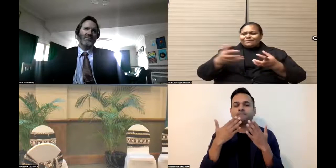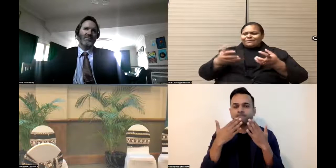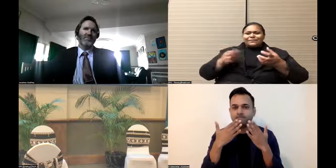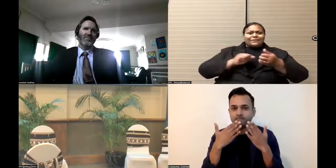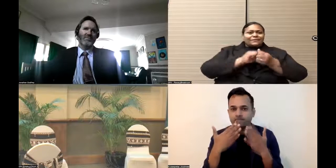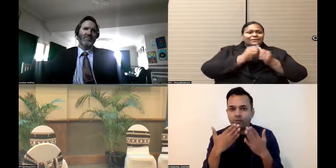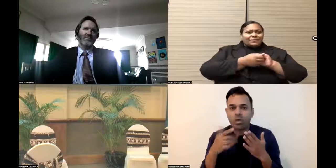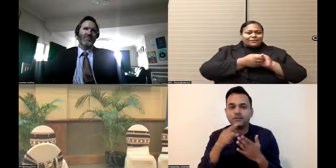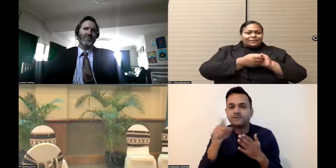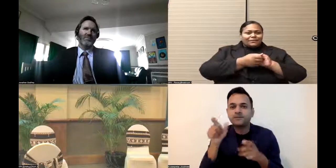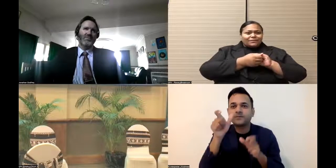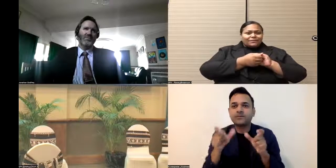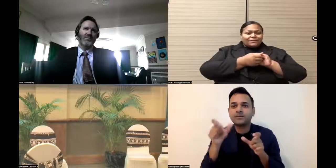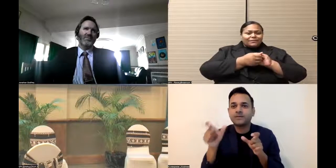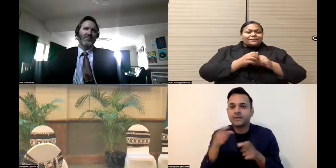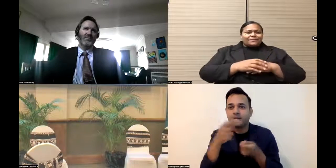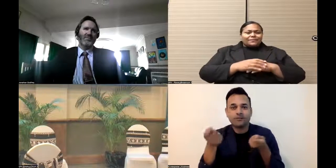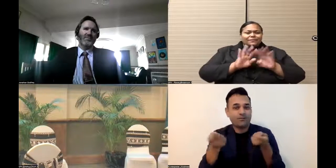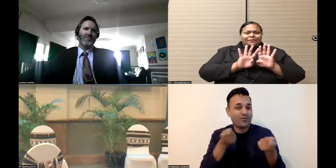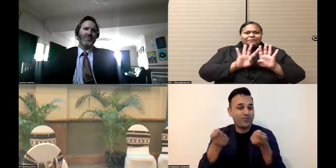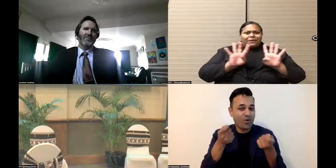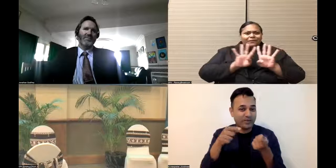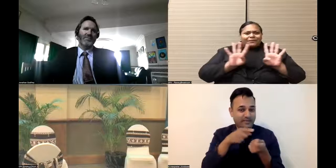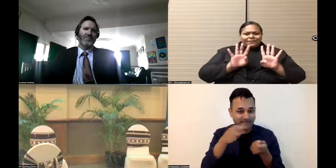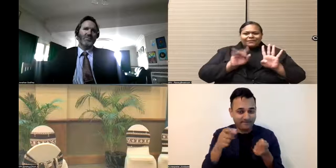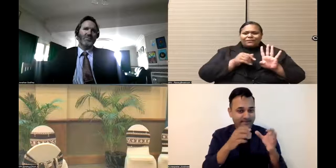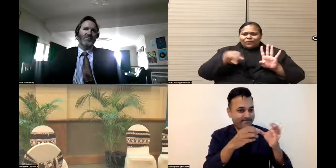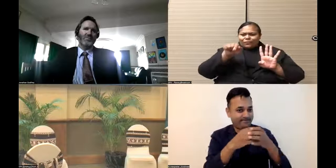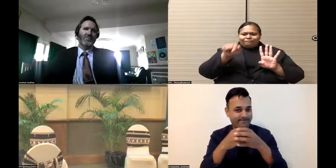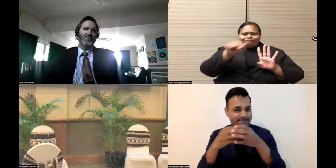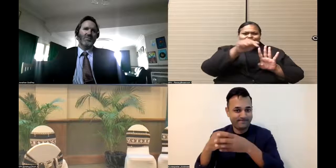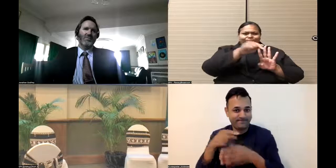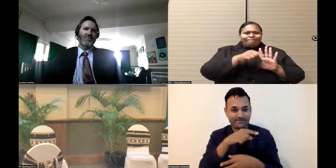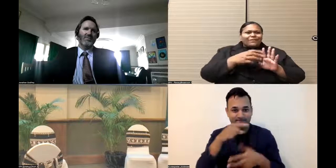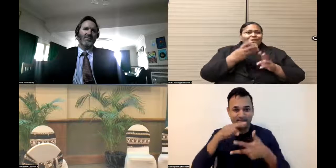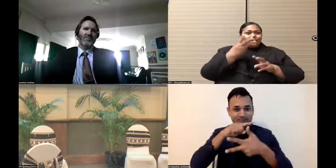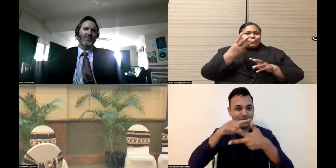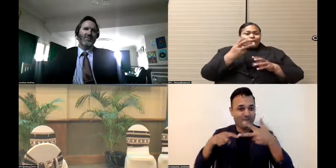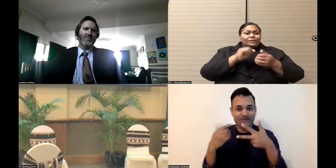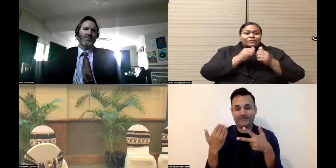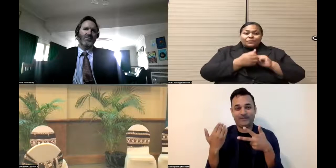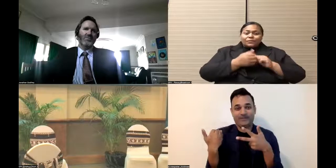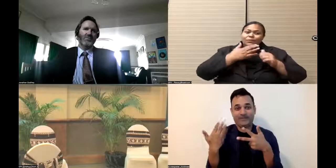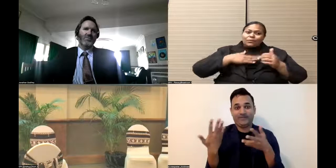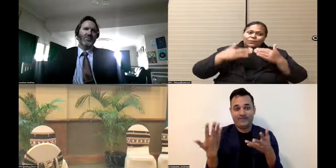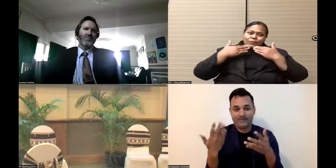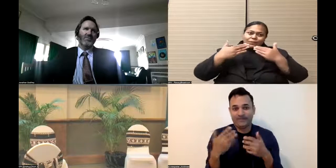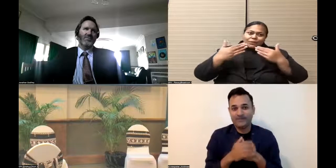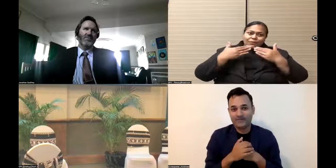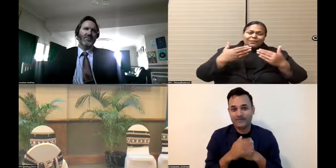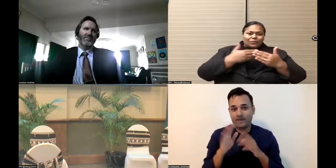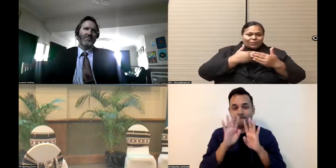to thank them on all our behalf. We are due for a break. In fact, we're actually overdue for the break for 10